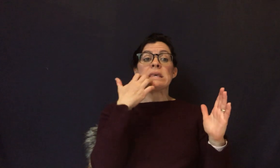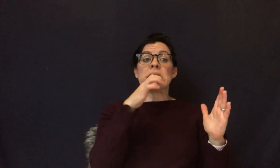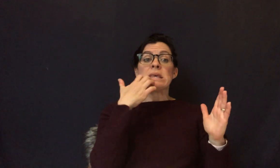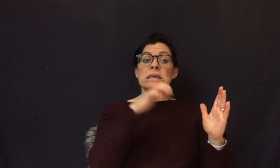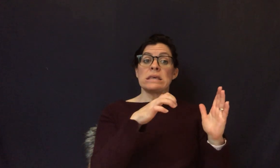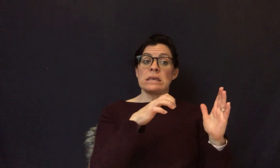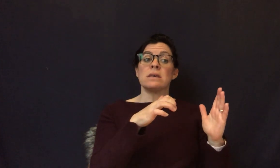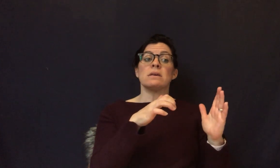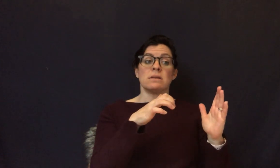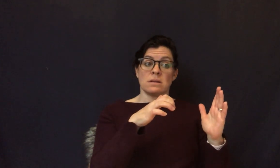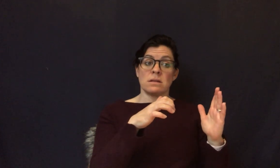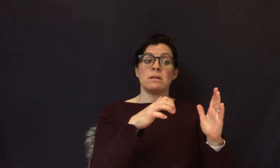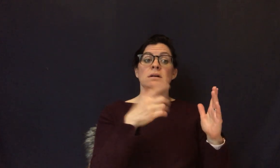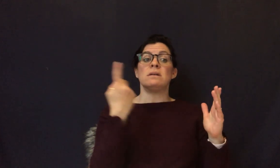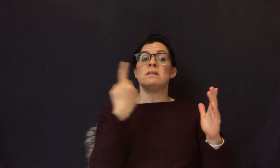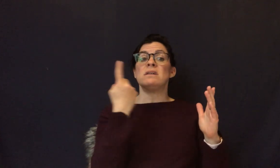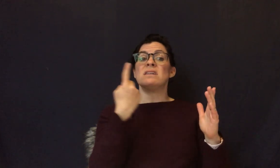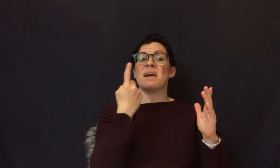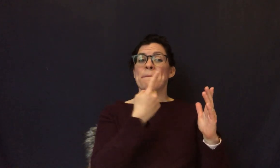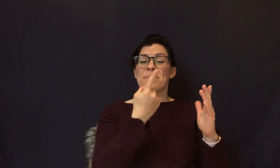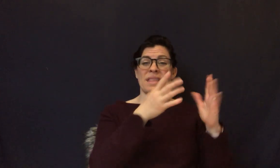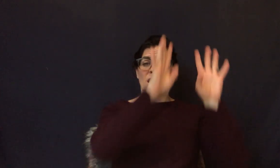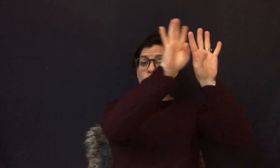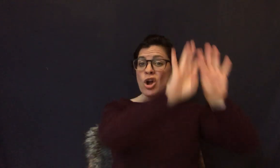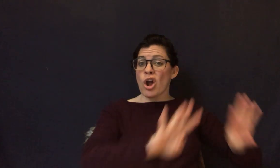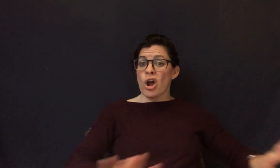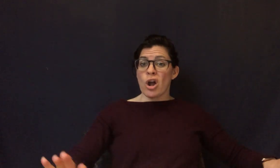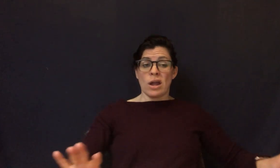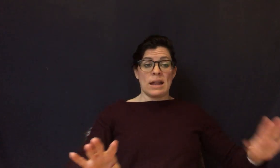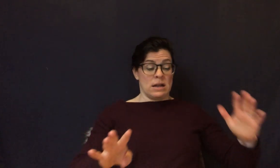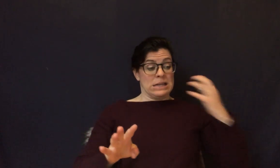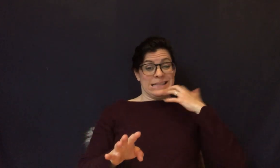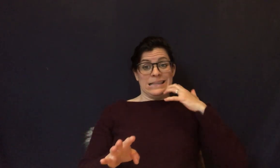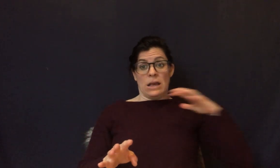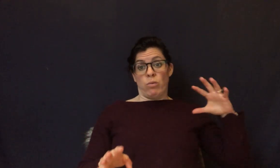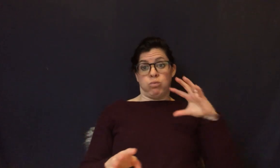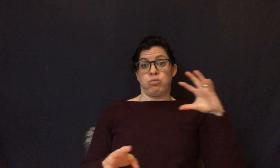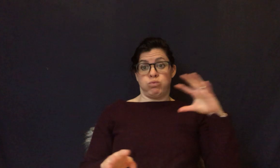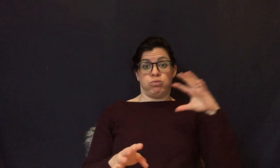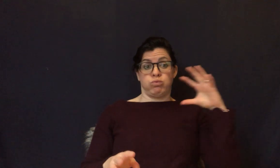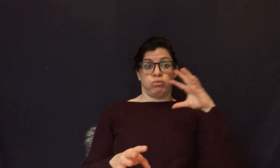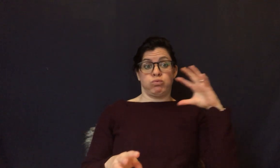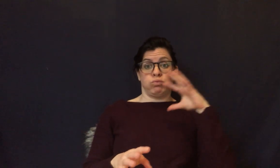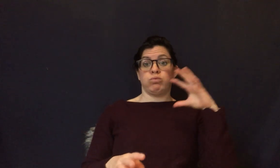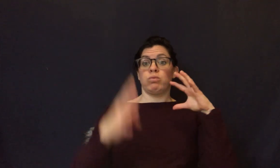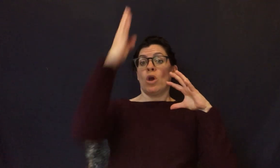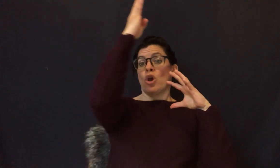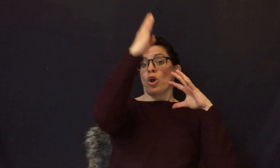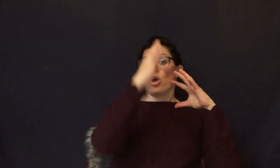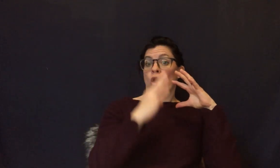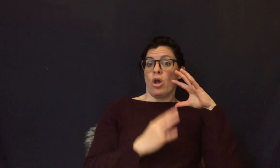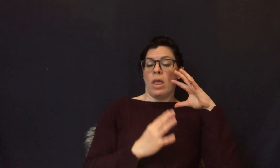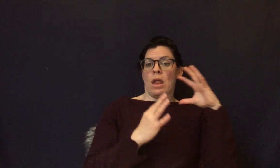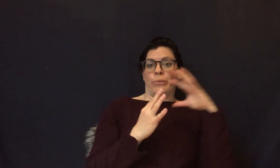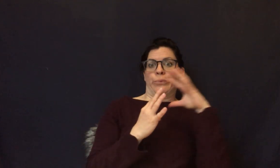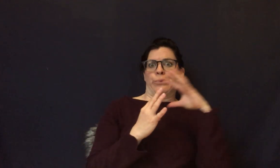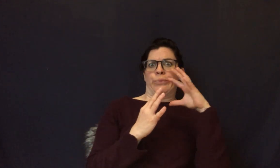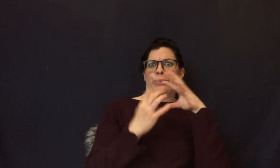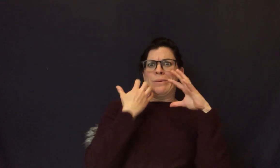that could heat up and start to cause a fire. So there are the type of things that we want to make sure that we stay out of the way. All right.